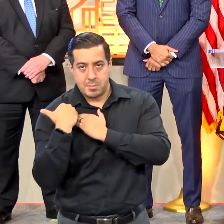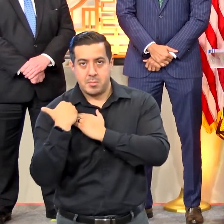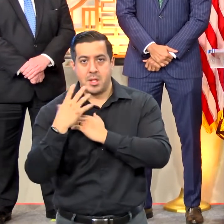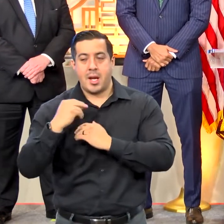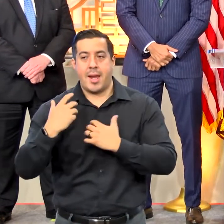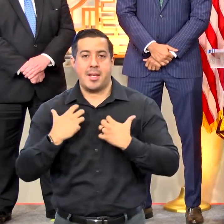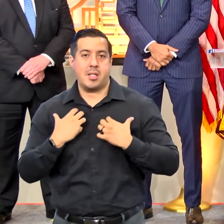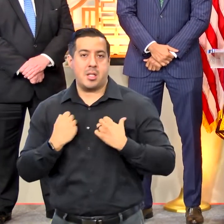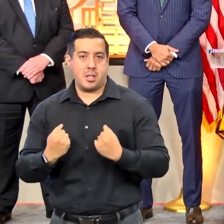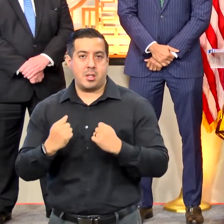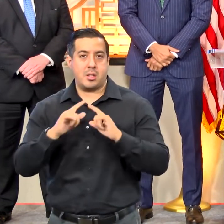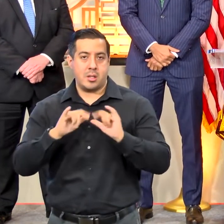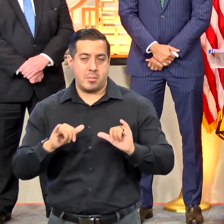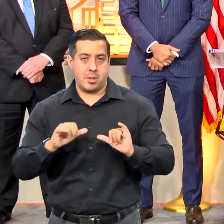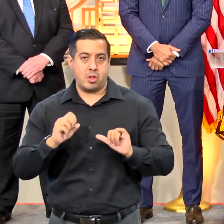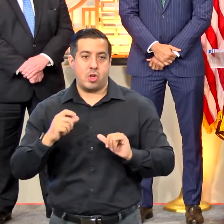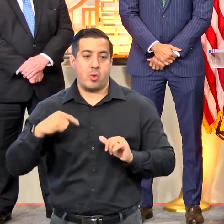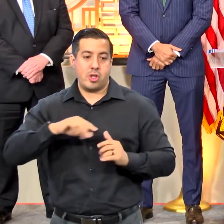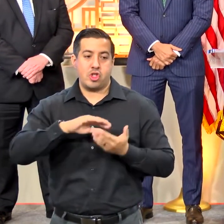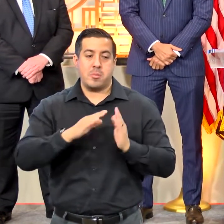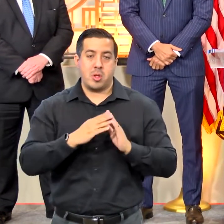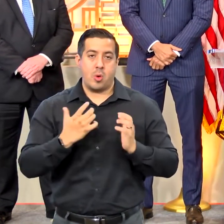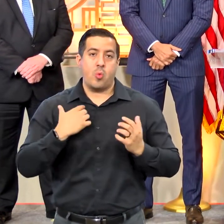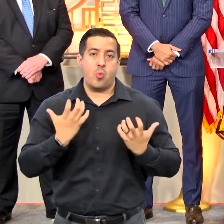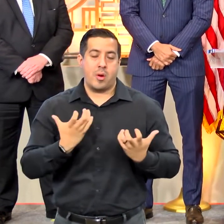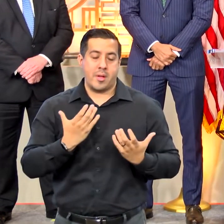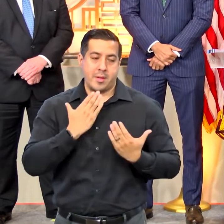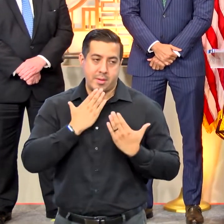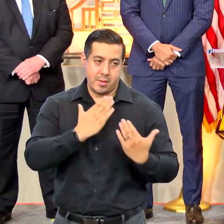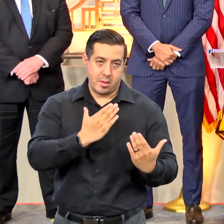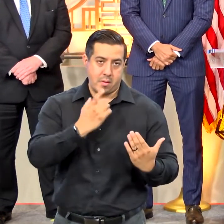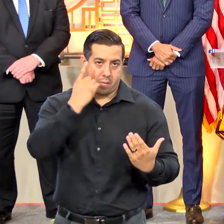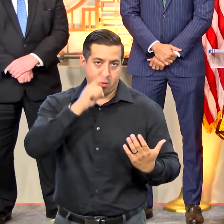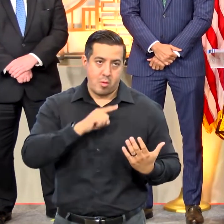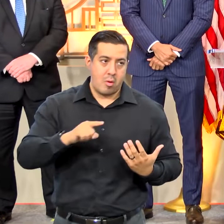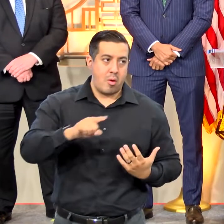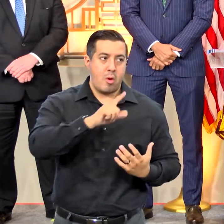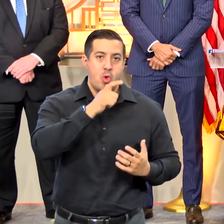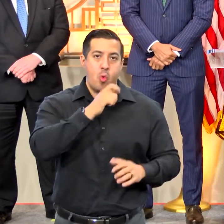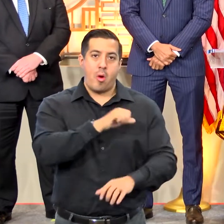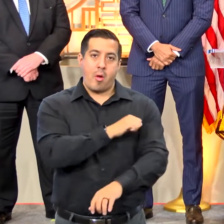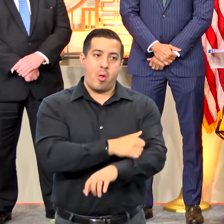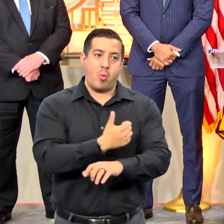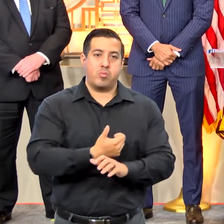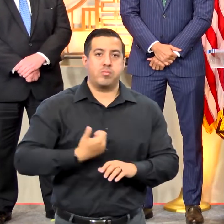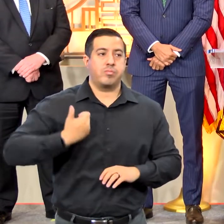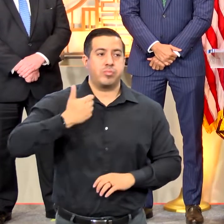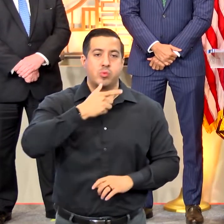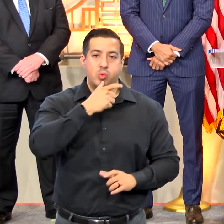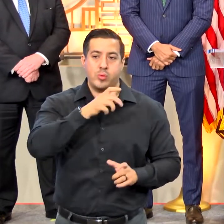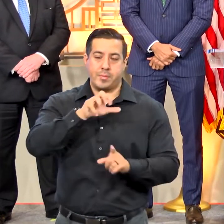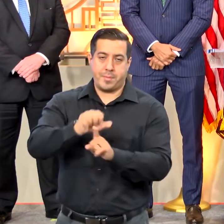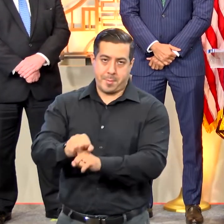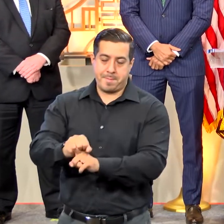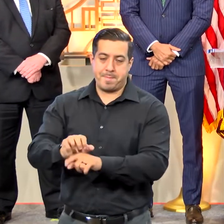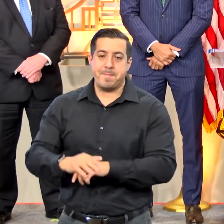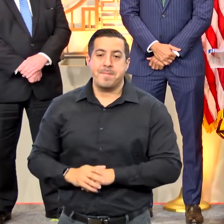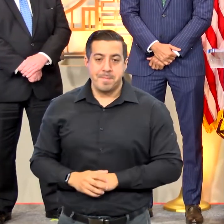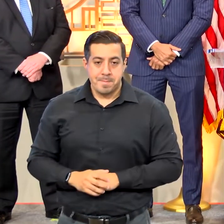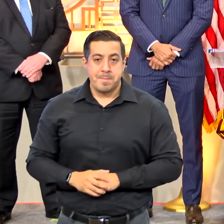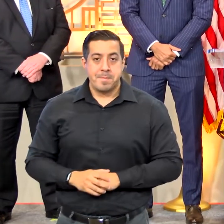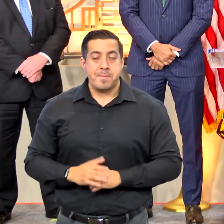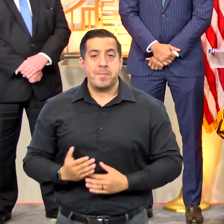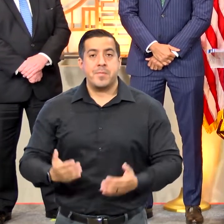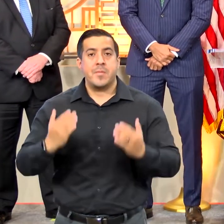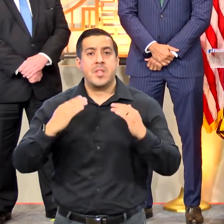healing. And so on behalf of this community, my thanks go out to all of these authorities. We stand here at an inflection point